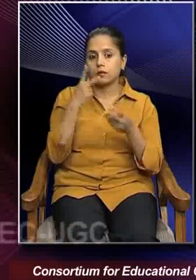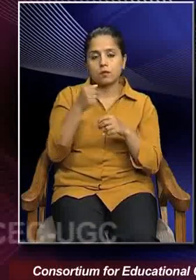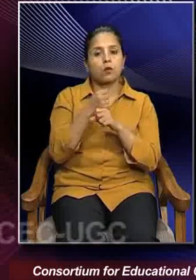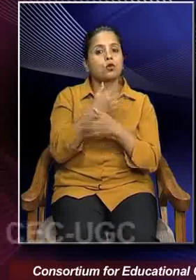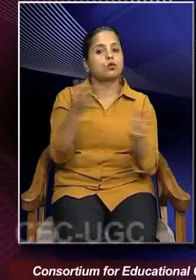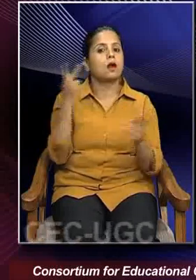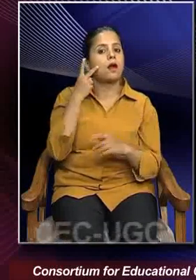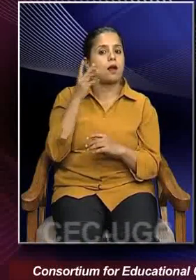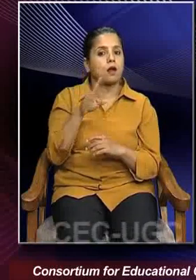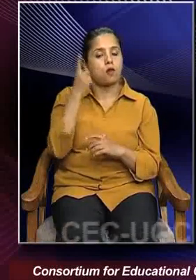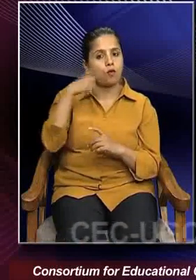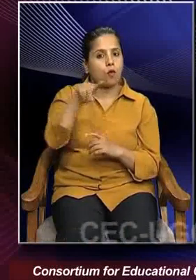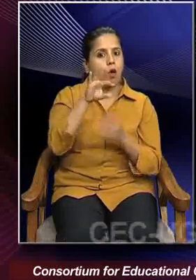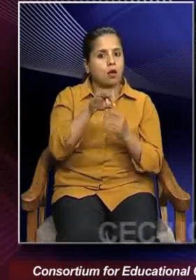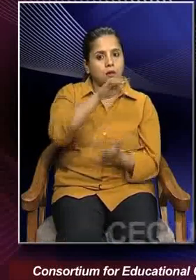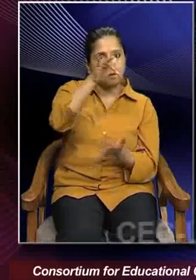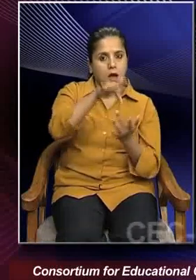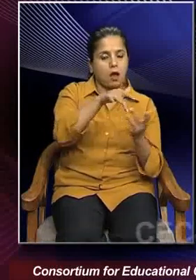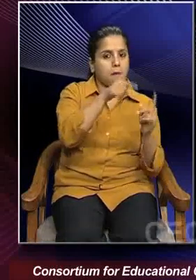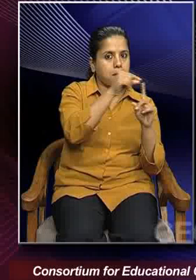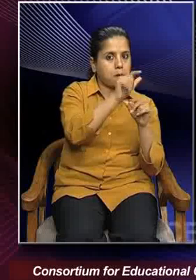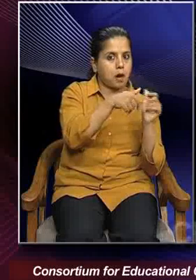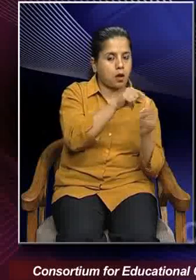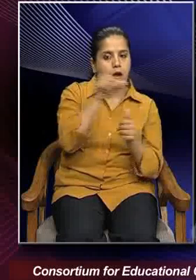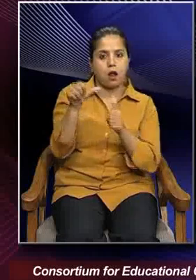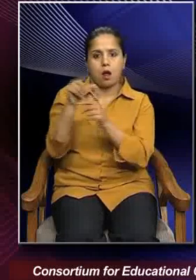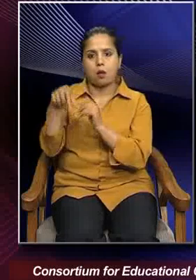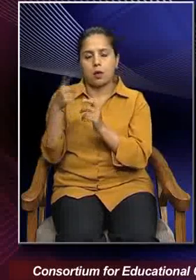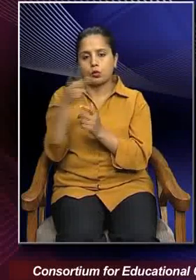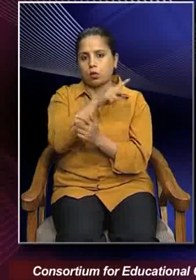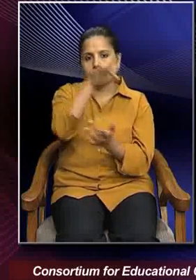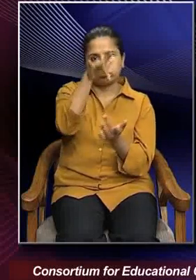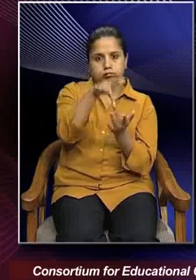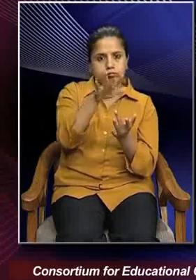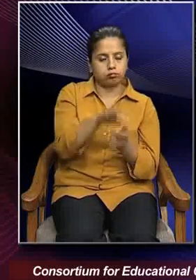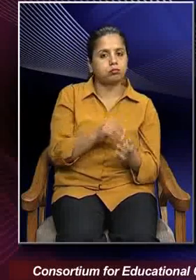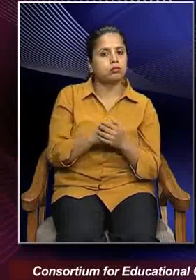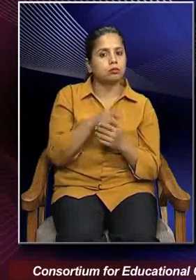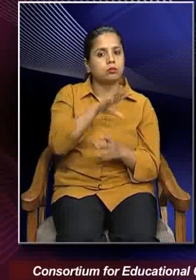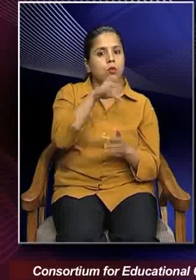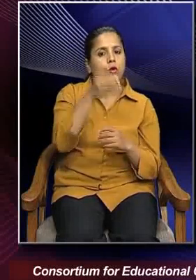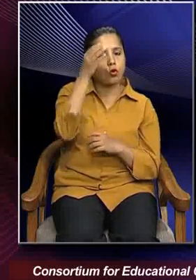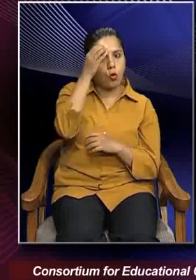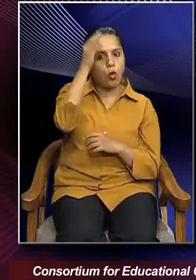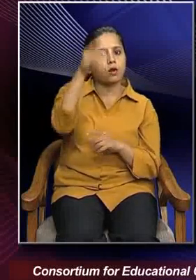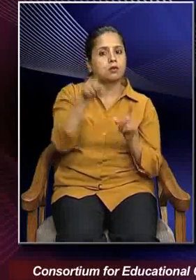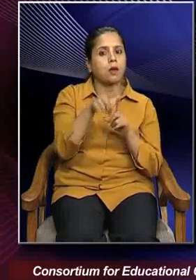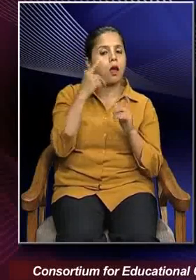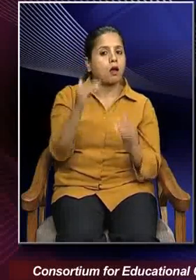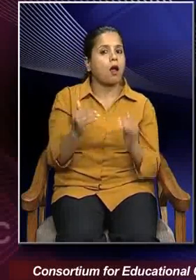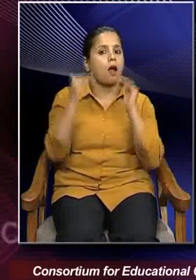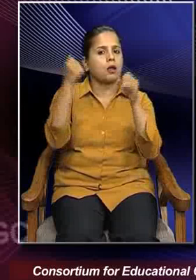generality that falls between para and apara. Okay, so it includes concepts that are higher